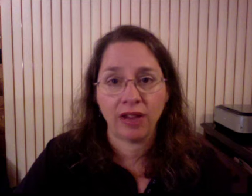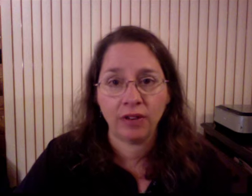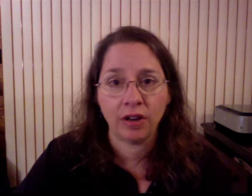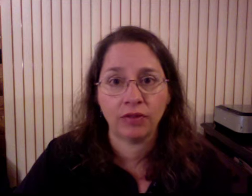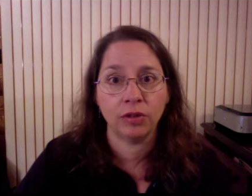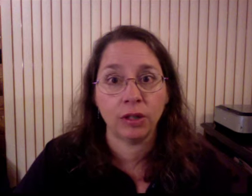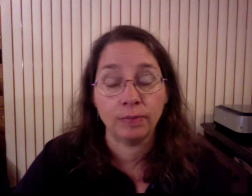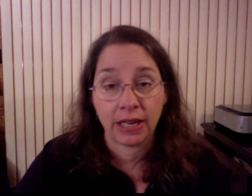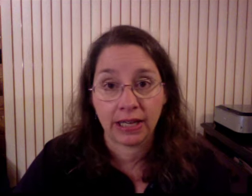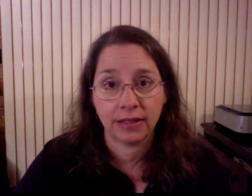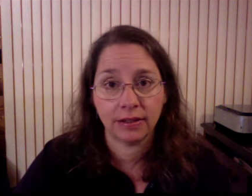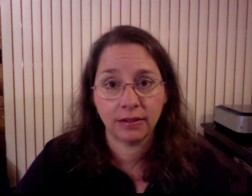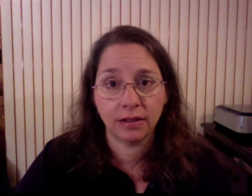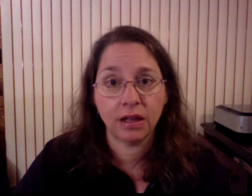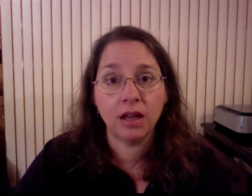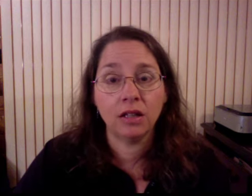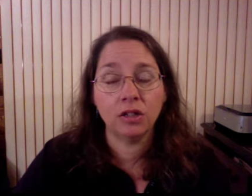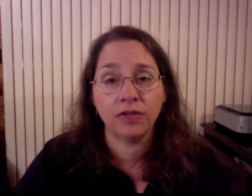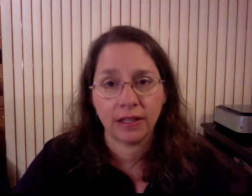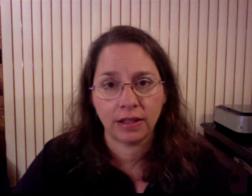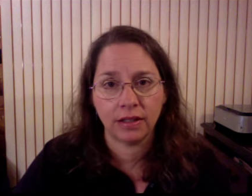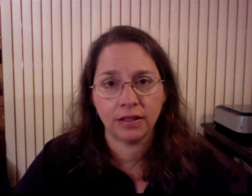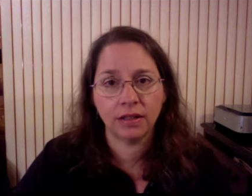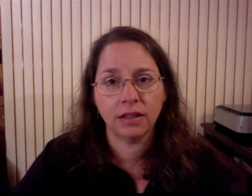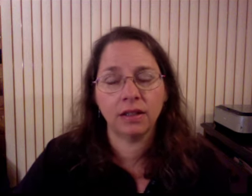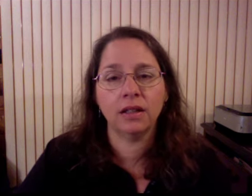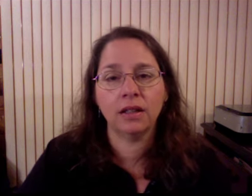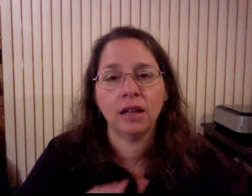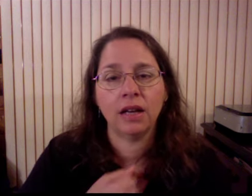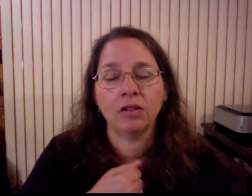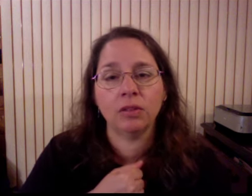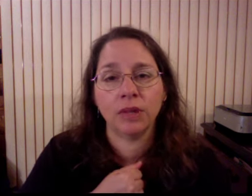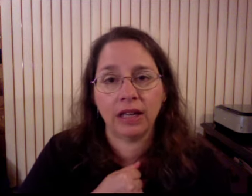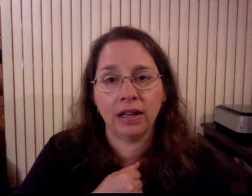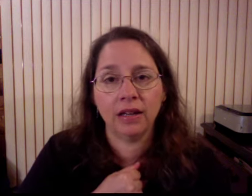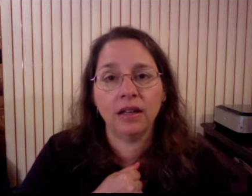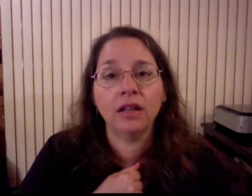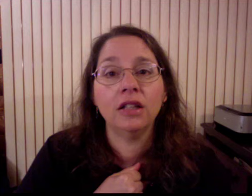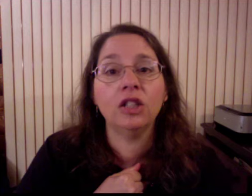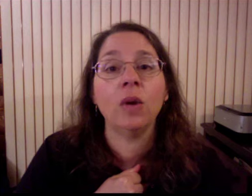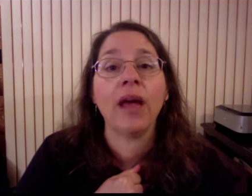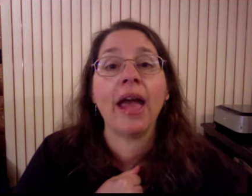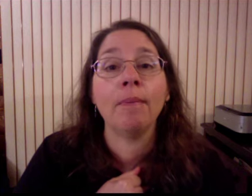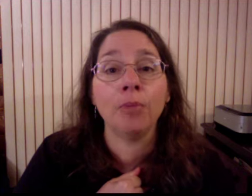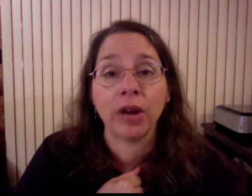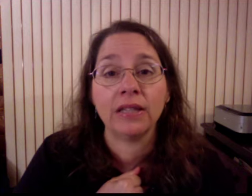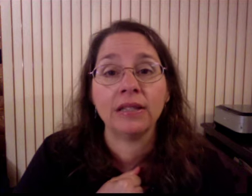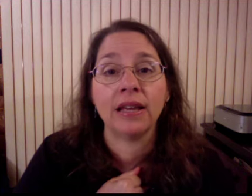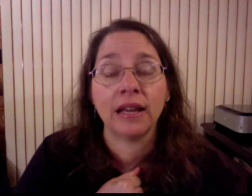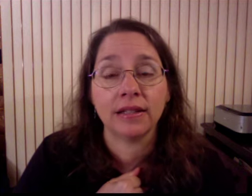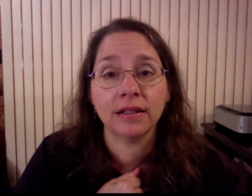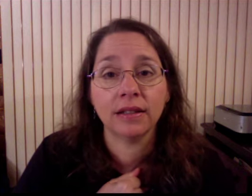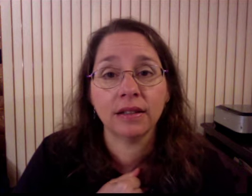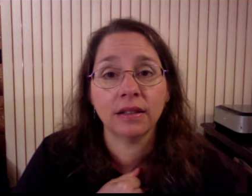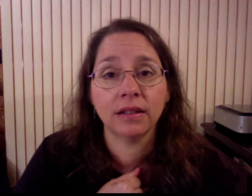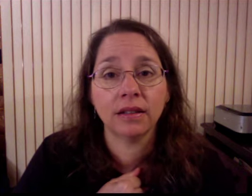enough to admit it, to face it, and ultimately, to embrace it.